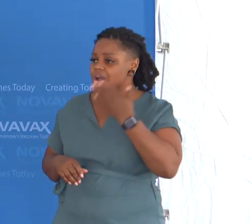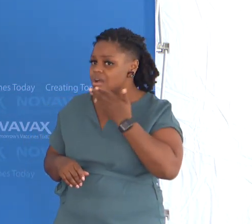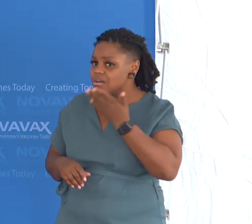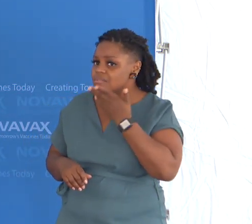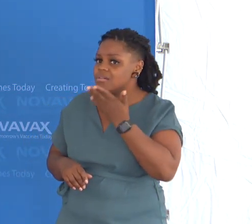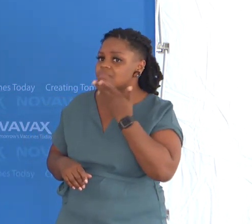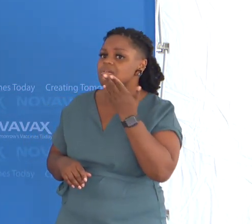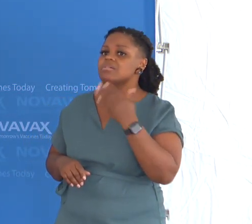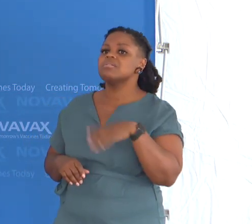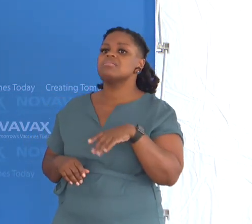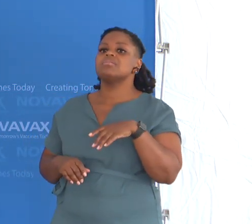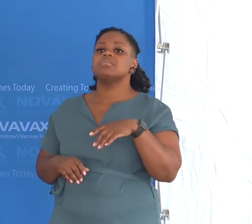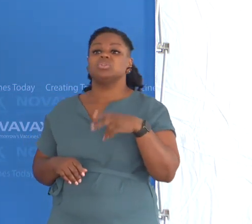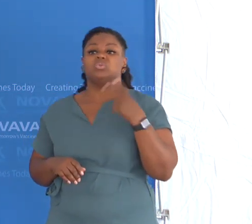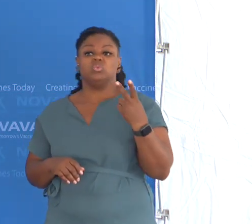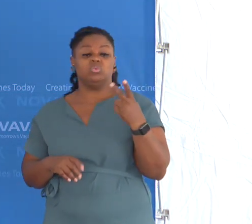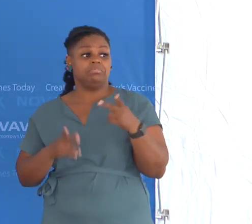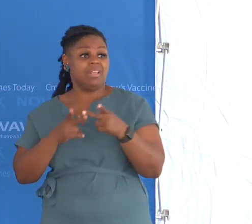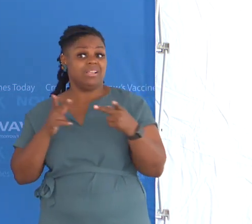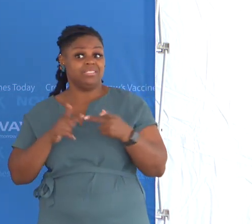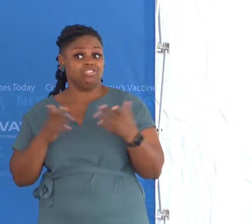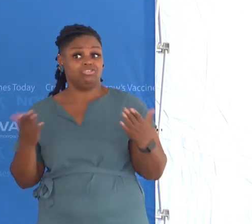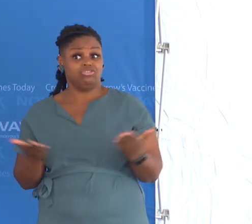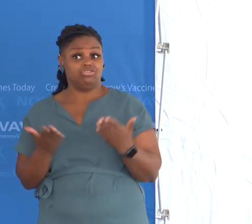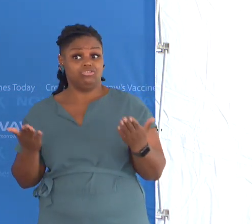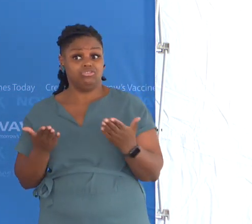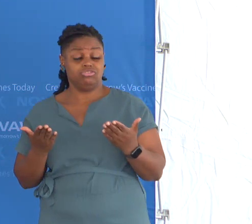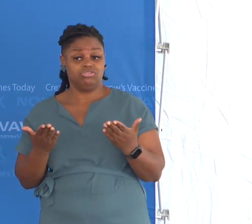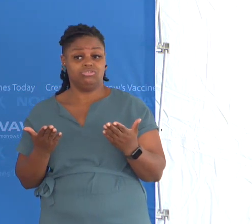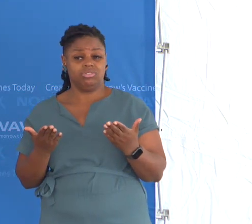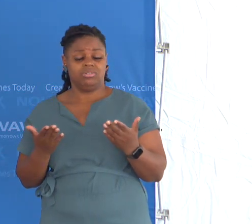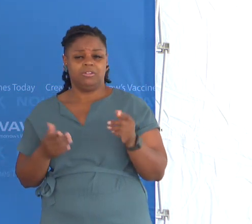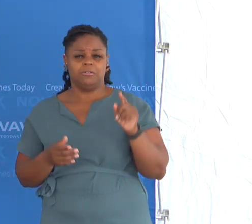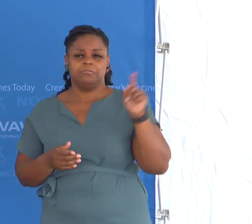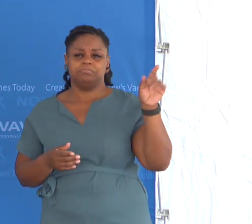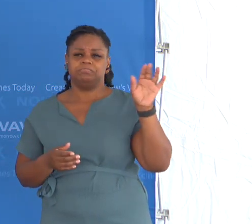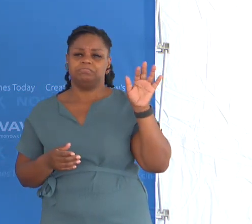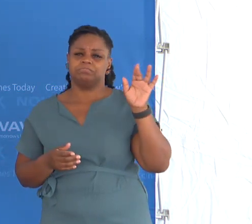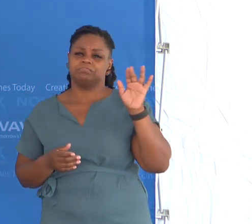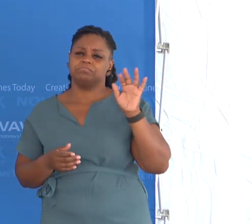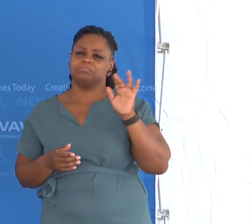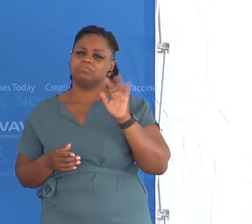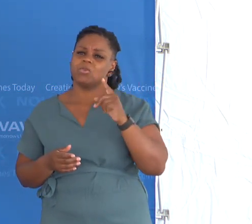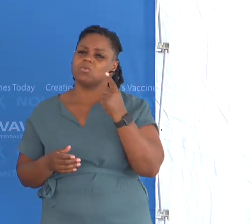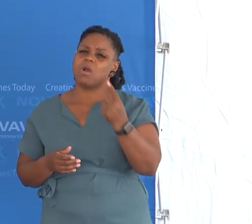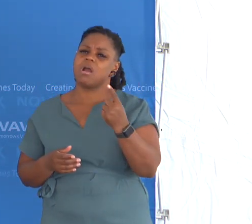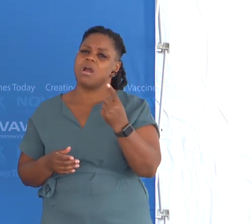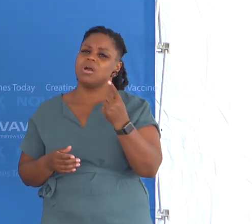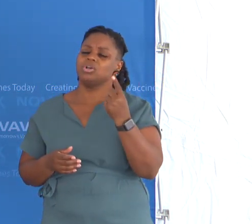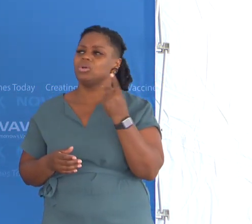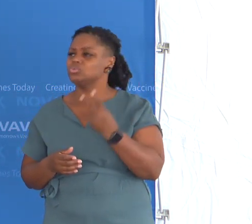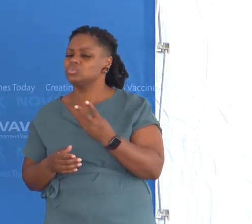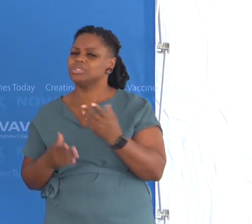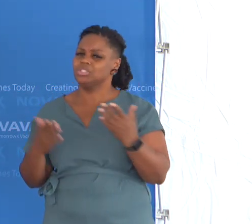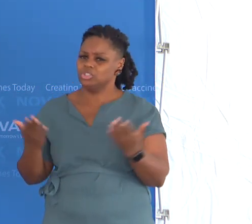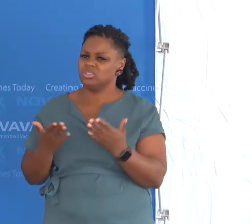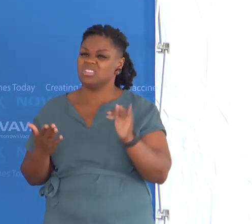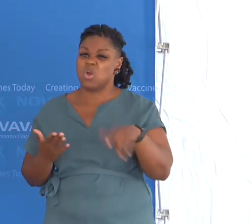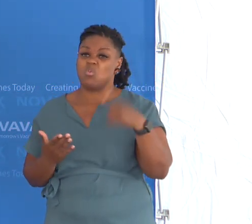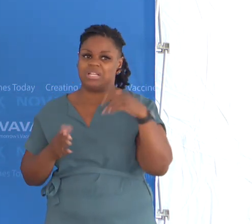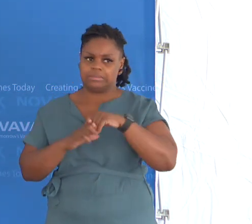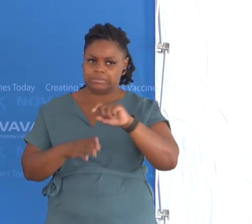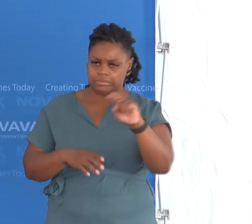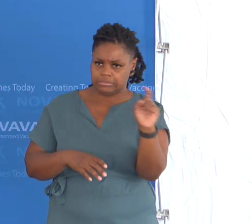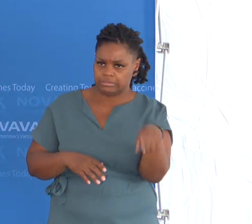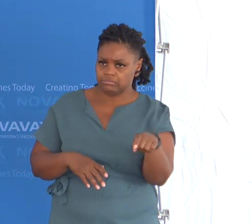the U.S., one in Research Triangle Park, one in College Station, Texas. Same process. We do it in South Korea.